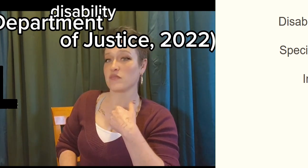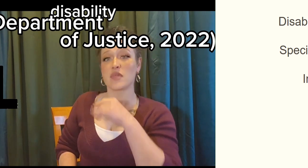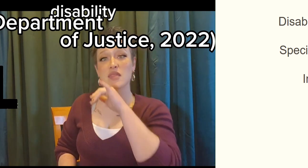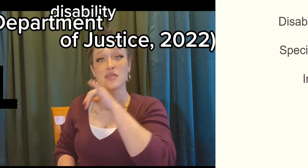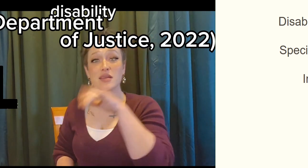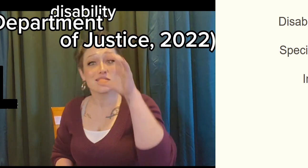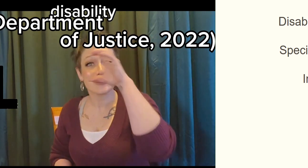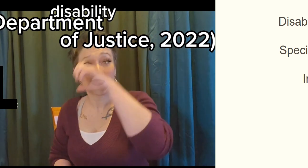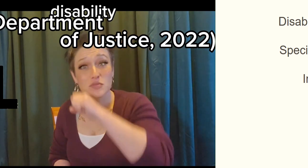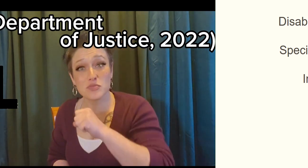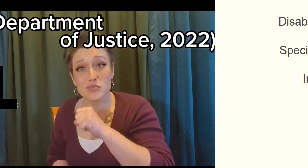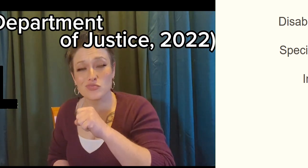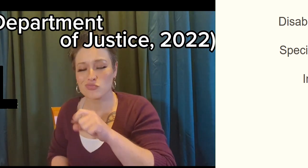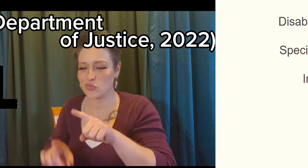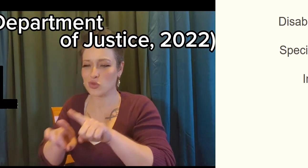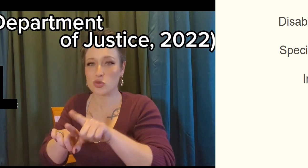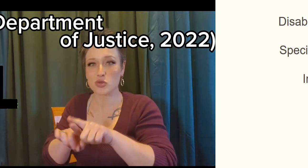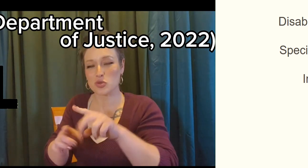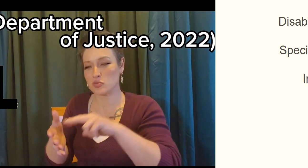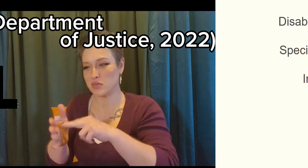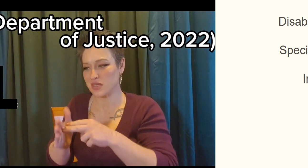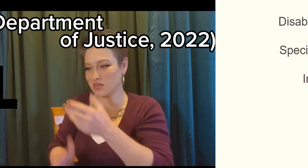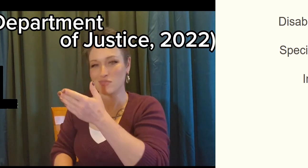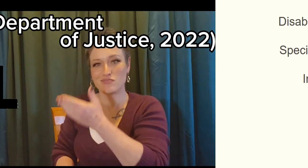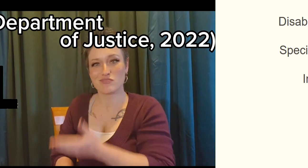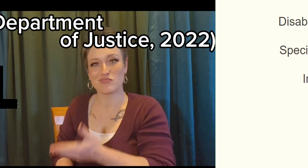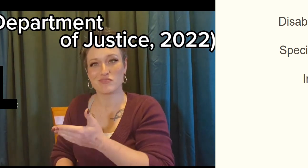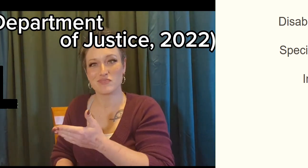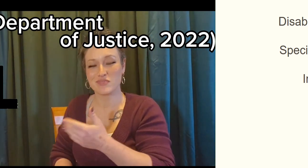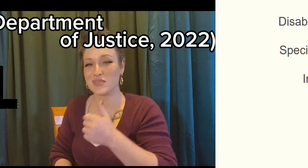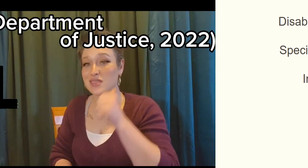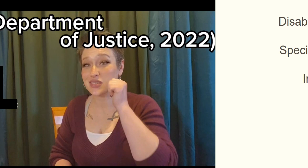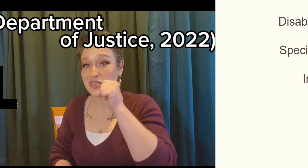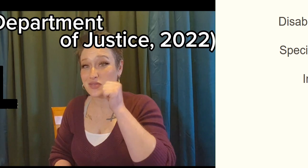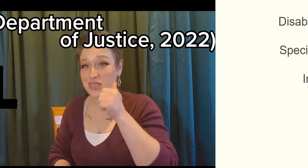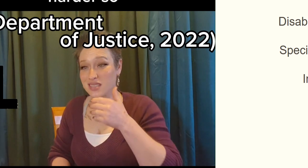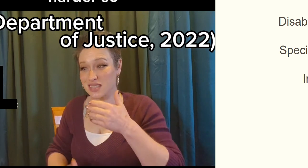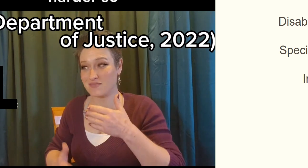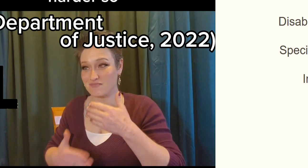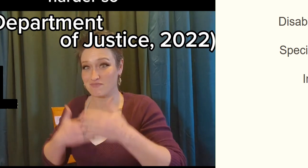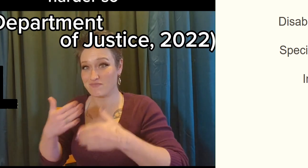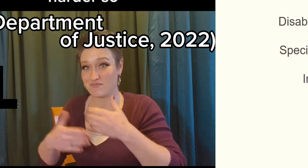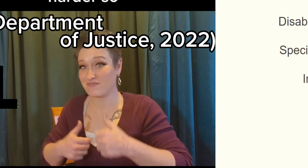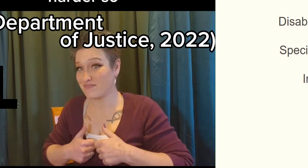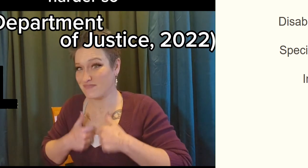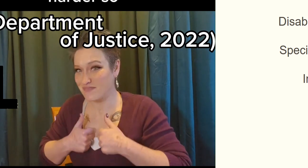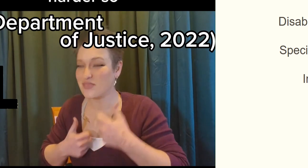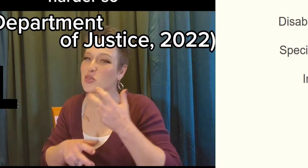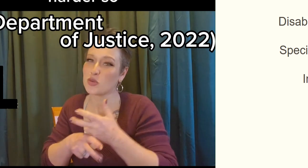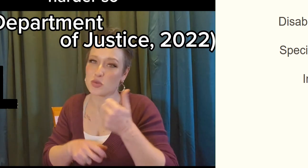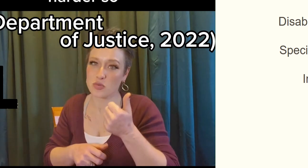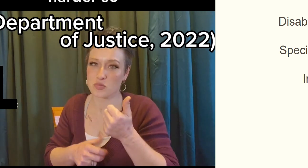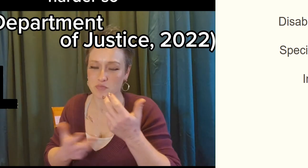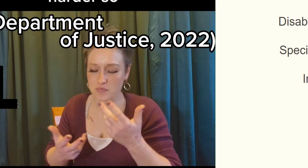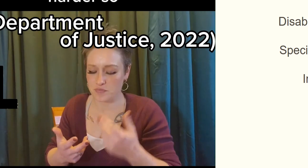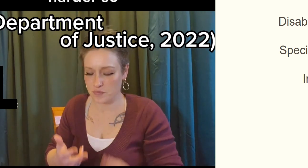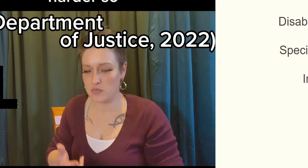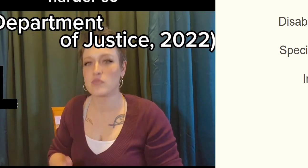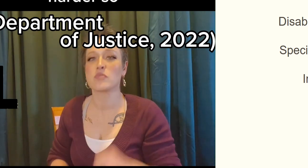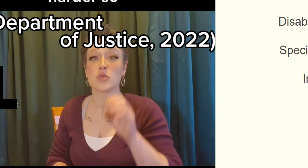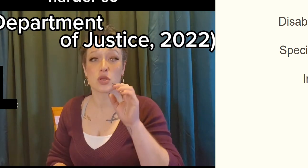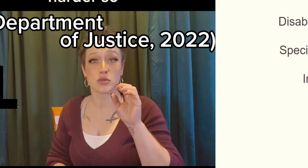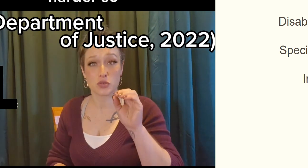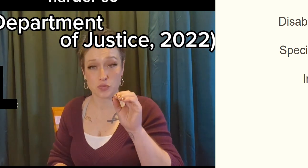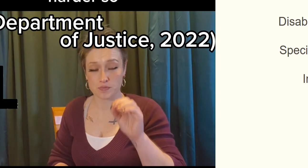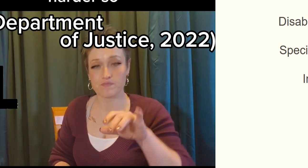a disability, and that perception means it impacts everyday life activities